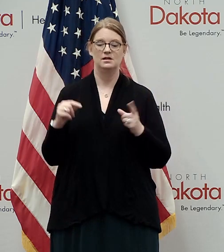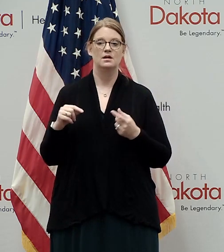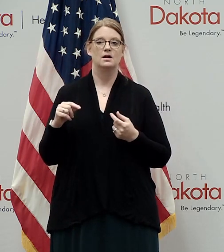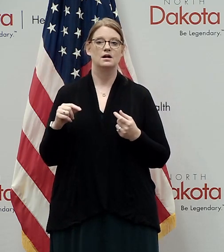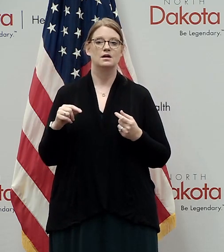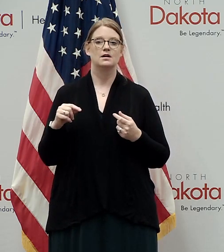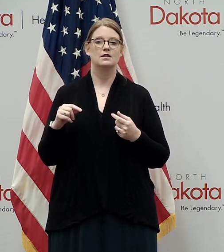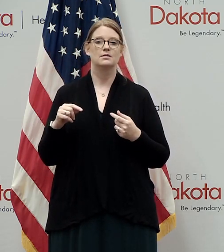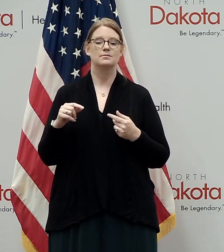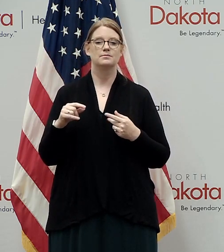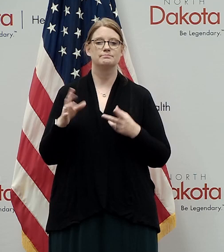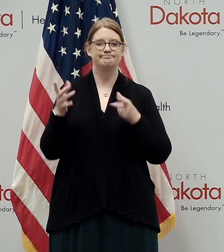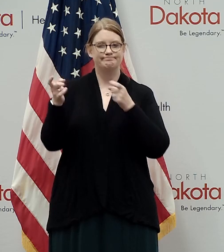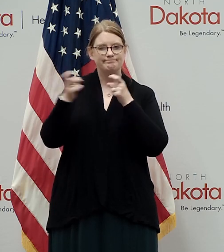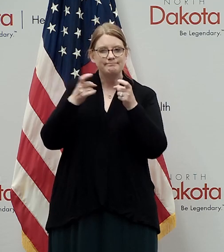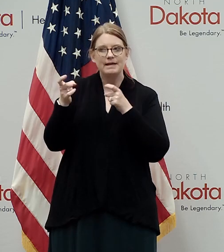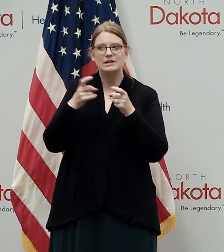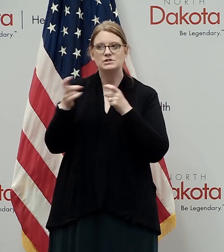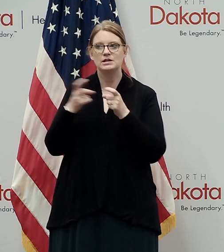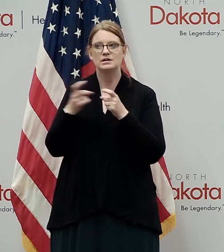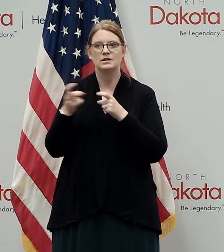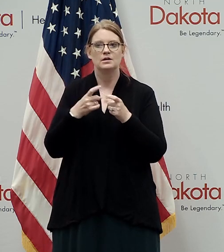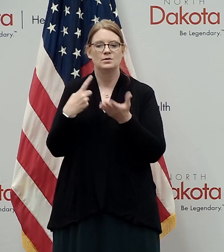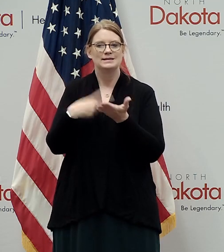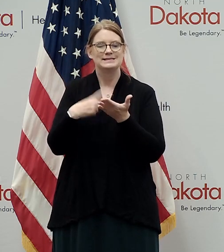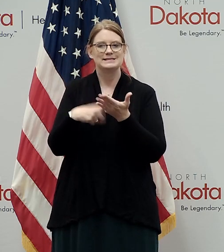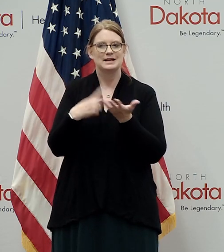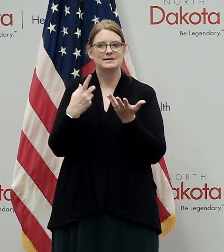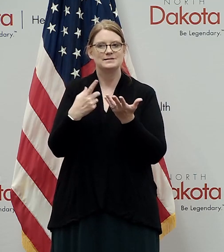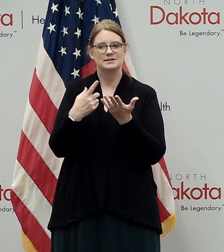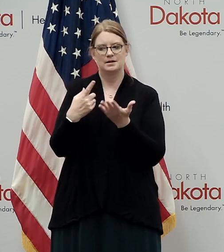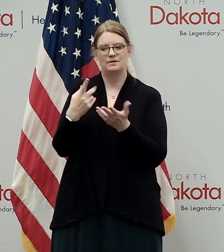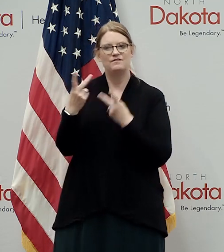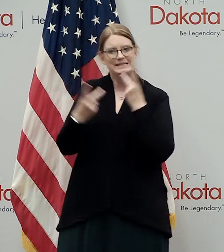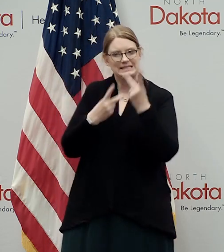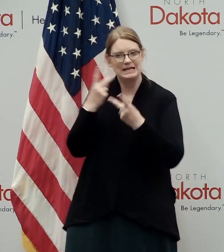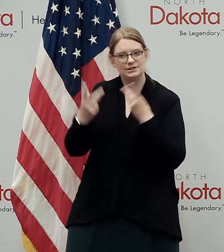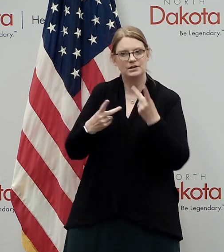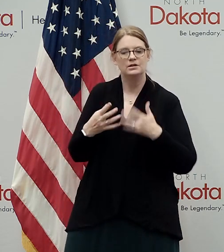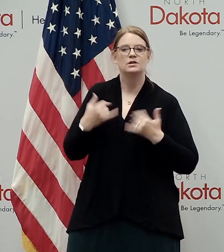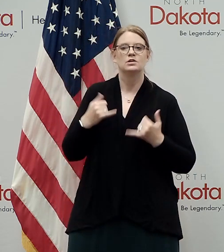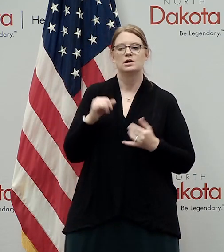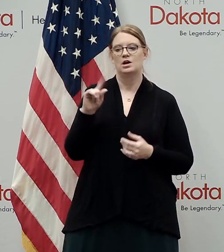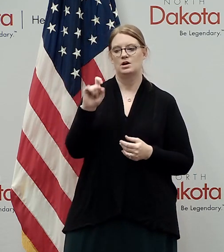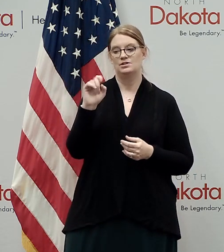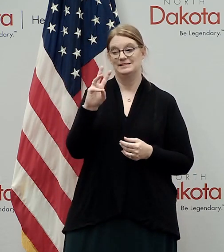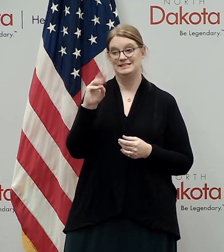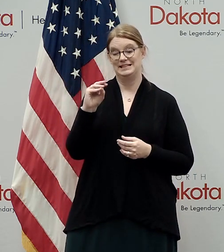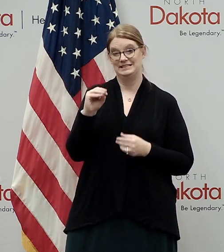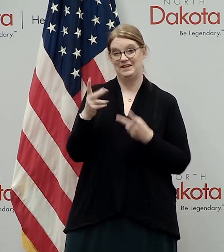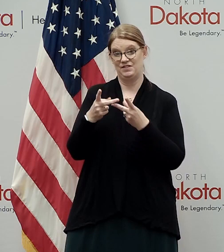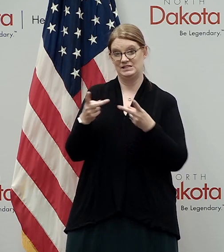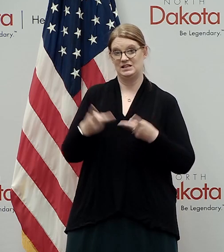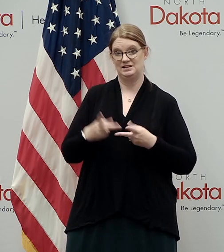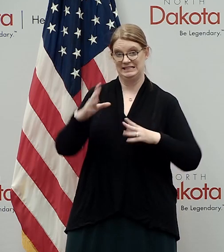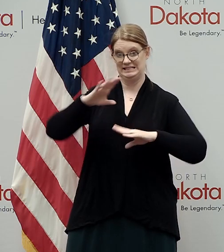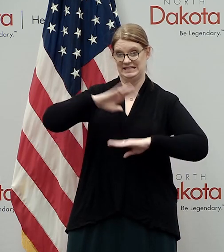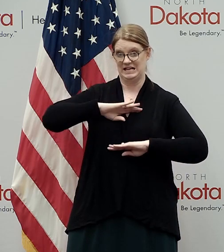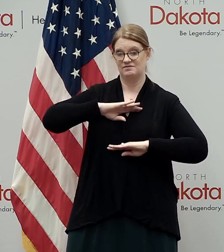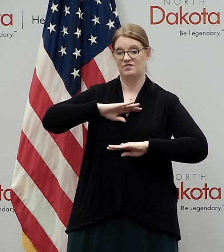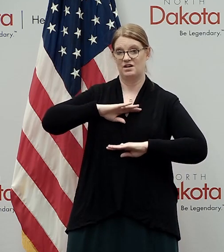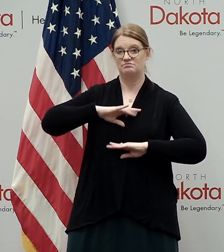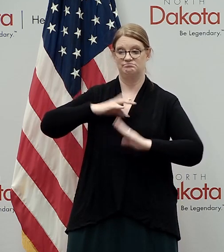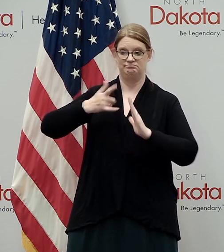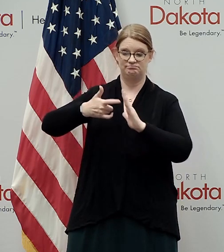in terms of how we're managing that. I want to talk just briefly about visitation. There are currently 160 facilities that have met the gating